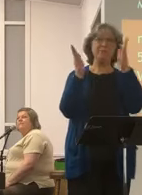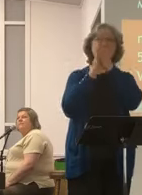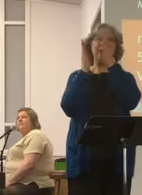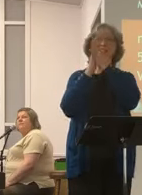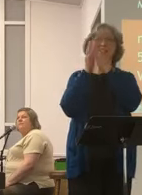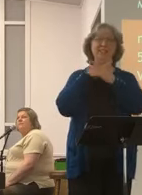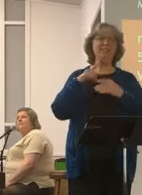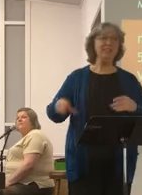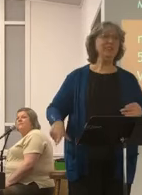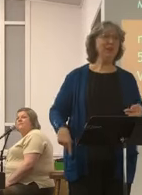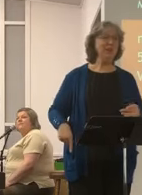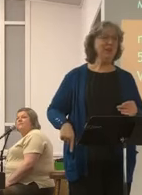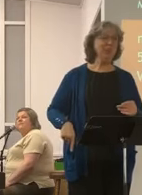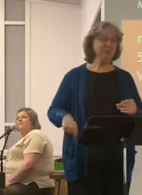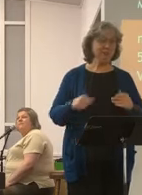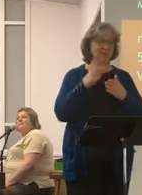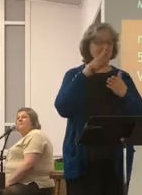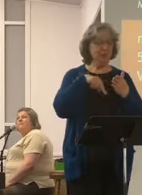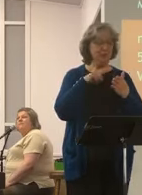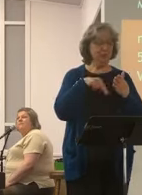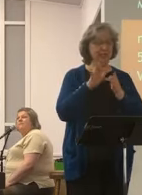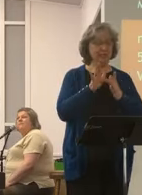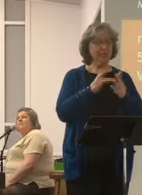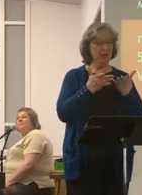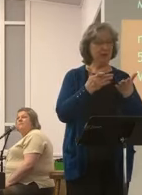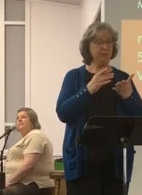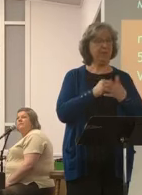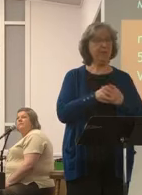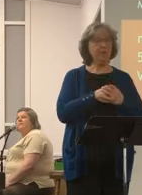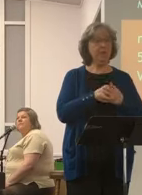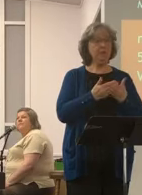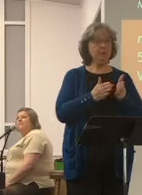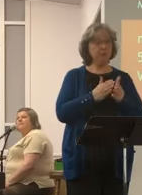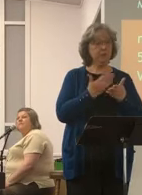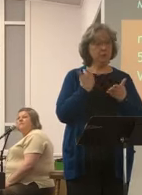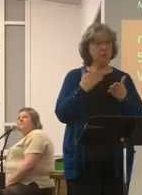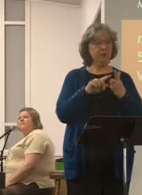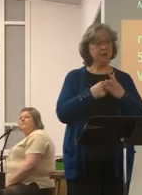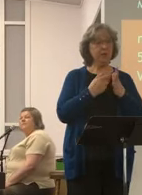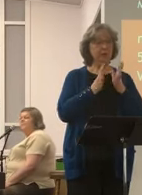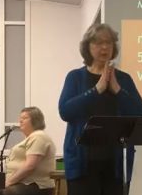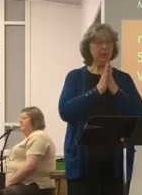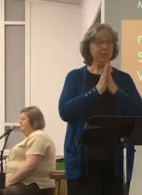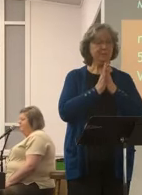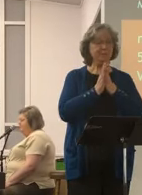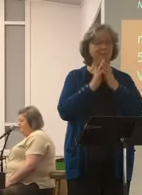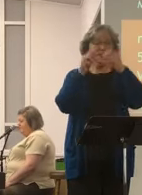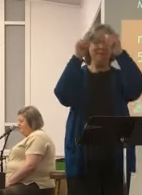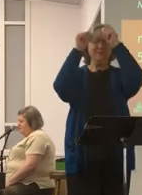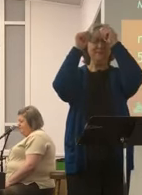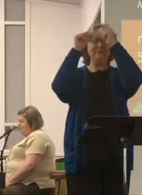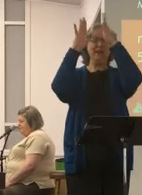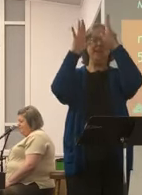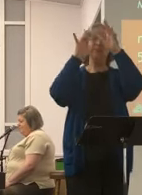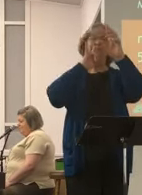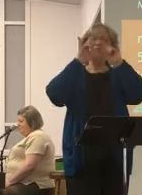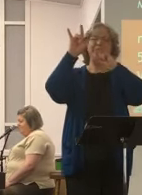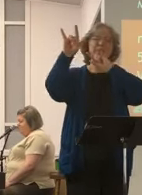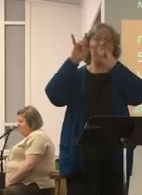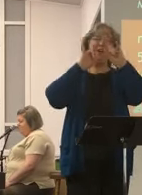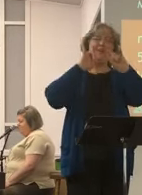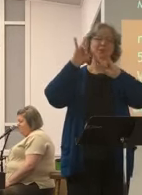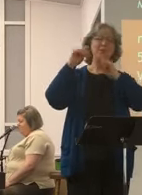the Lord today and looking into Scripture. But before we start, let's have a moment of prayer. Let's pray. Heavenly Father, we just love you. We